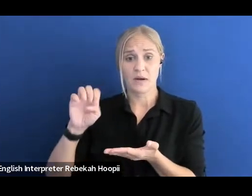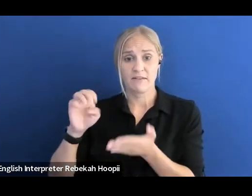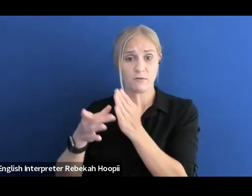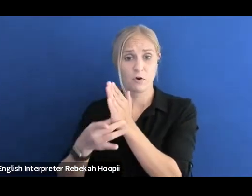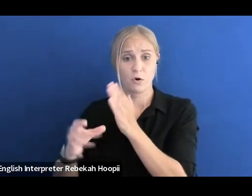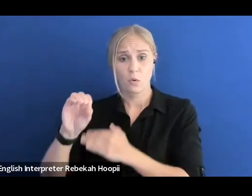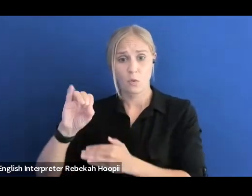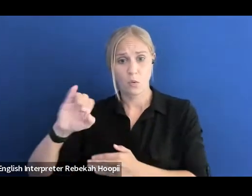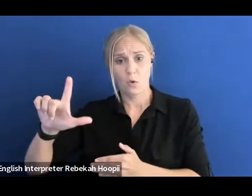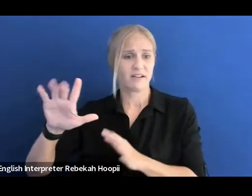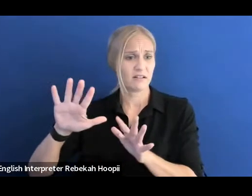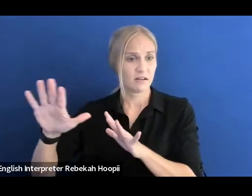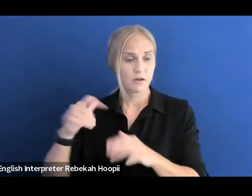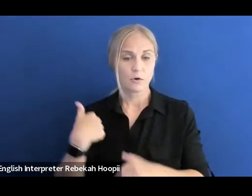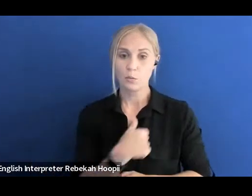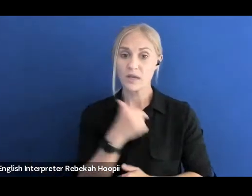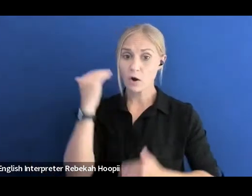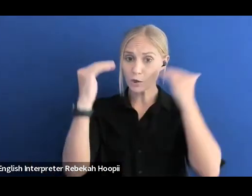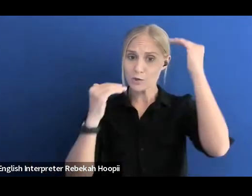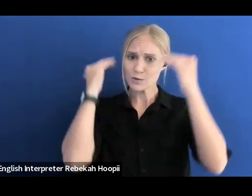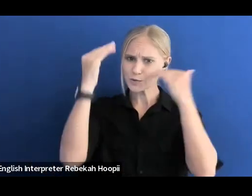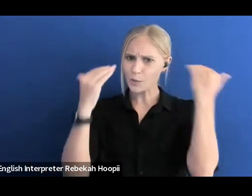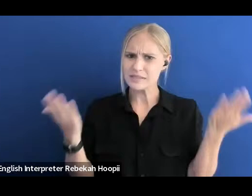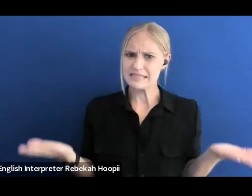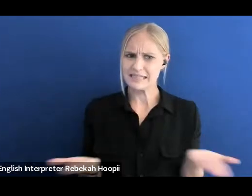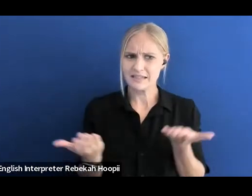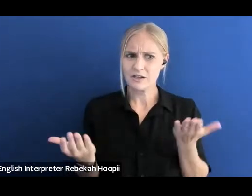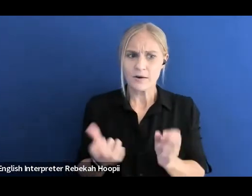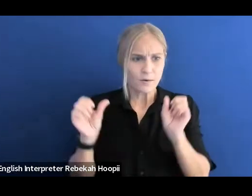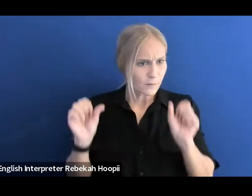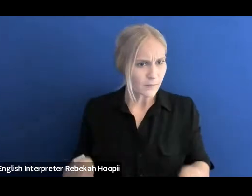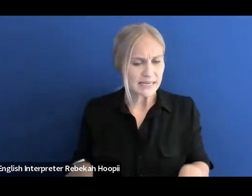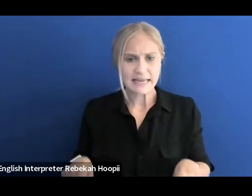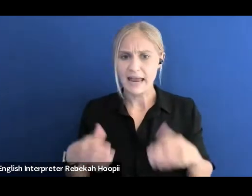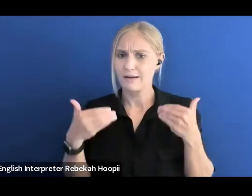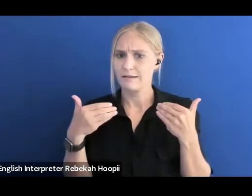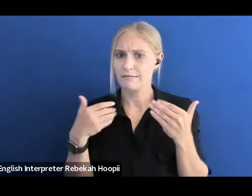Yeah. We're all adults here. We can afford. We have a